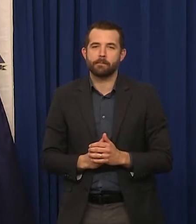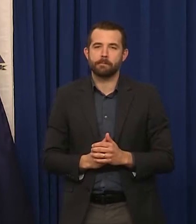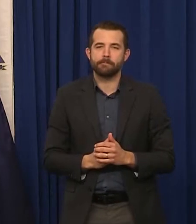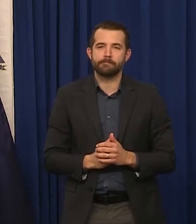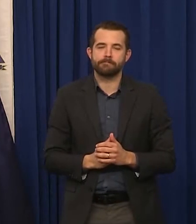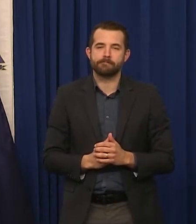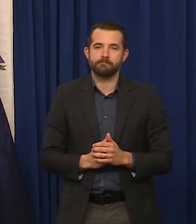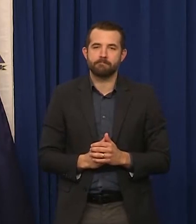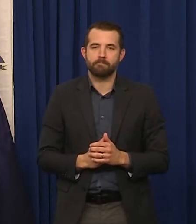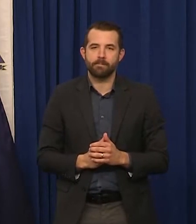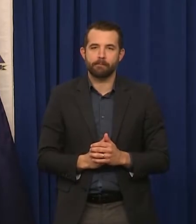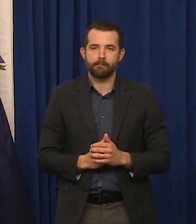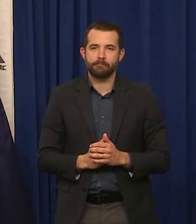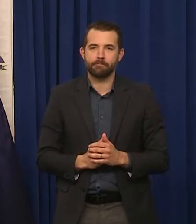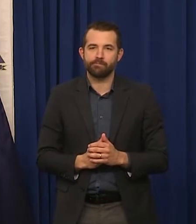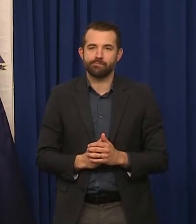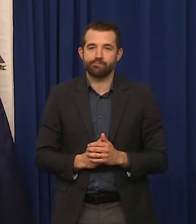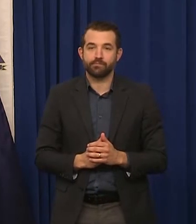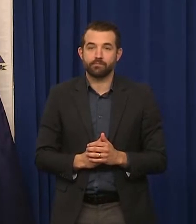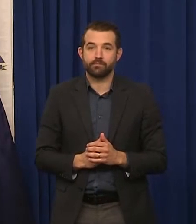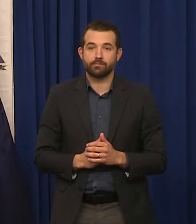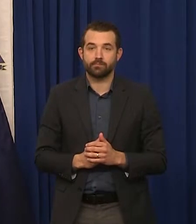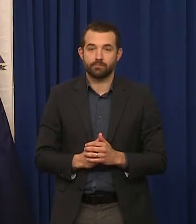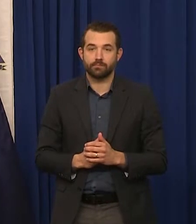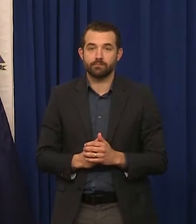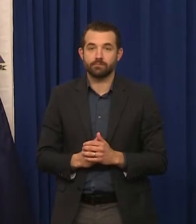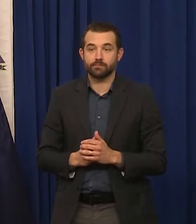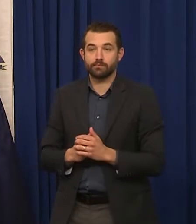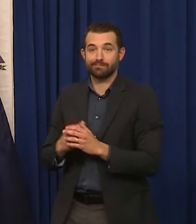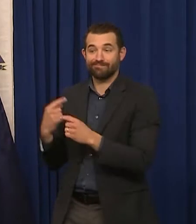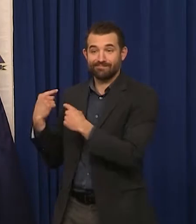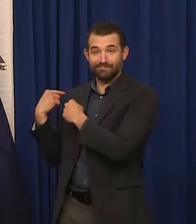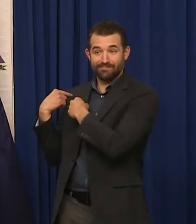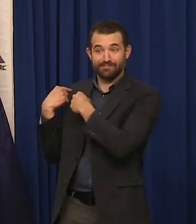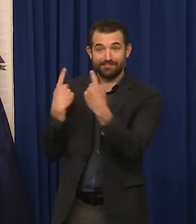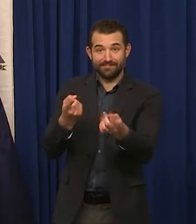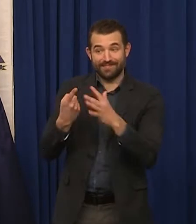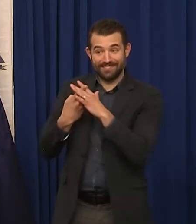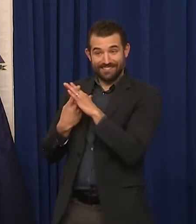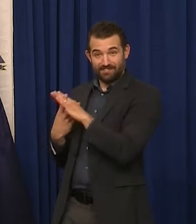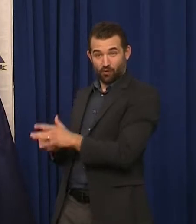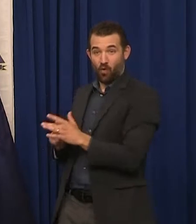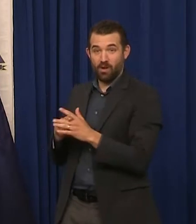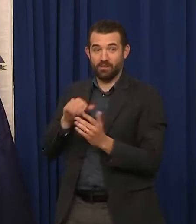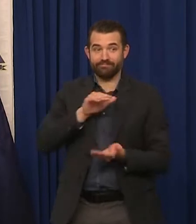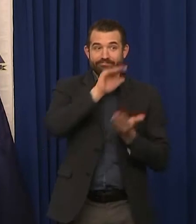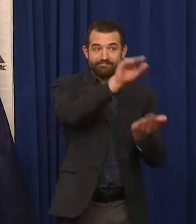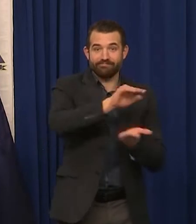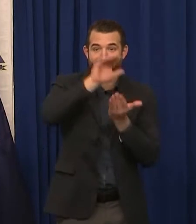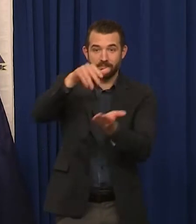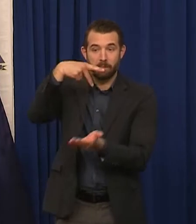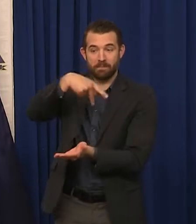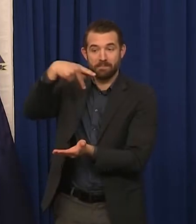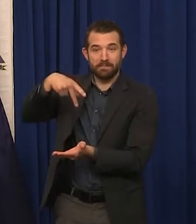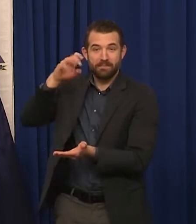Overall, since beginning our work distributing PPE, Maine CDC has now